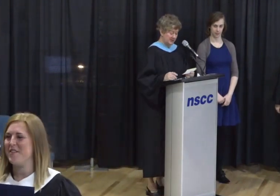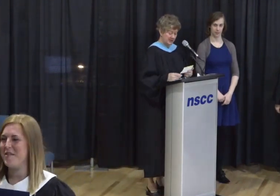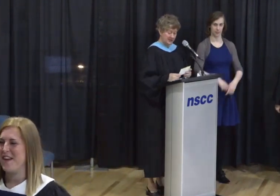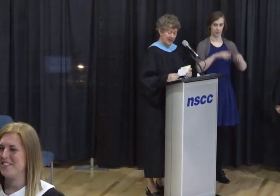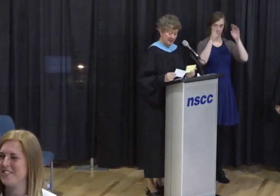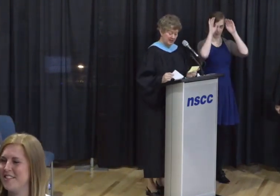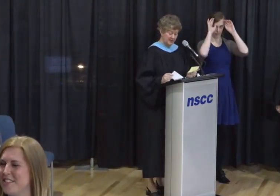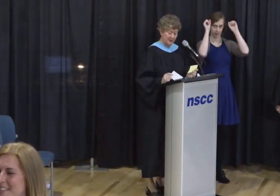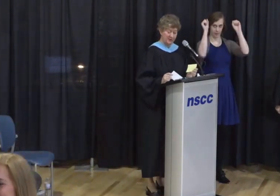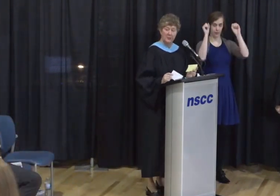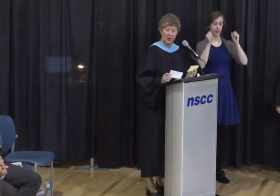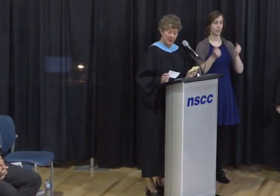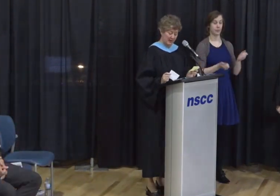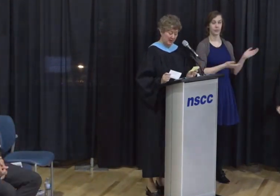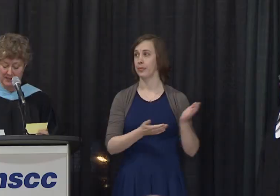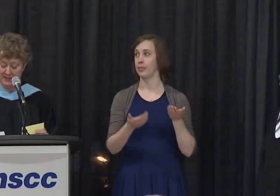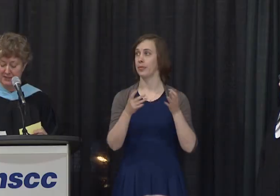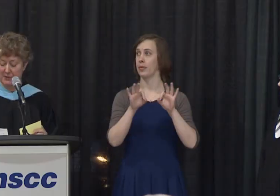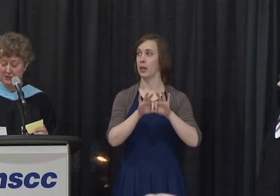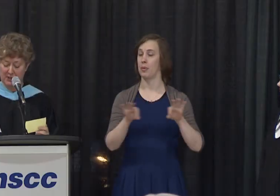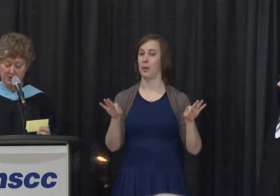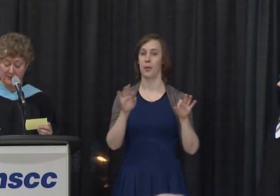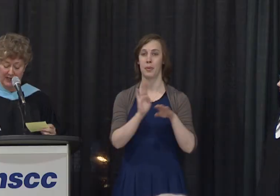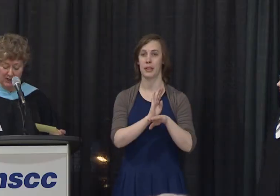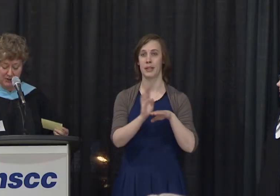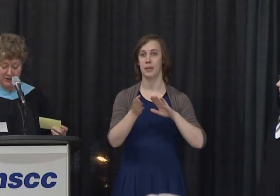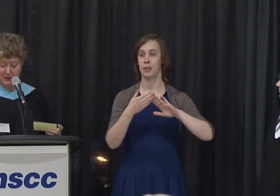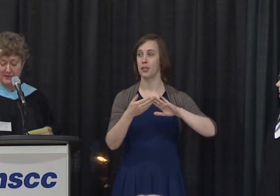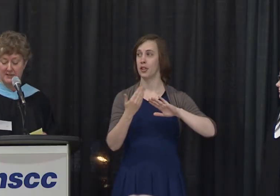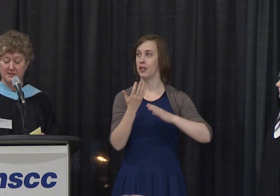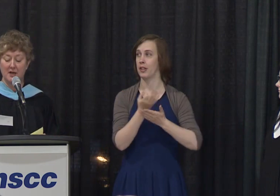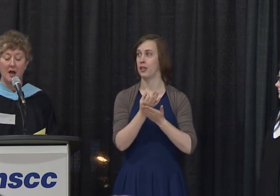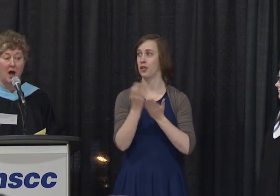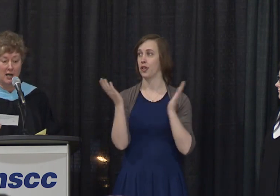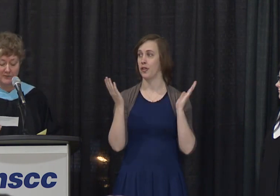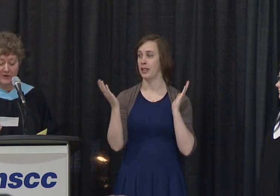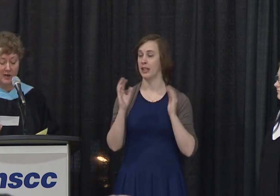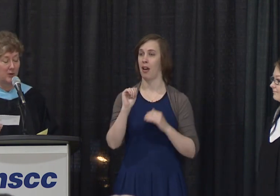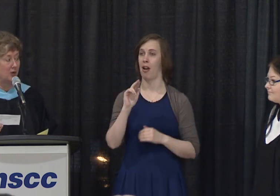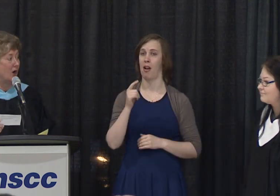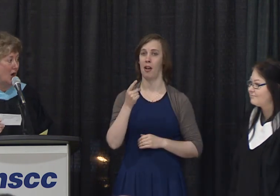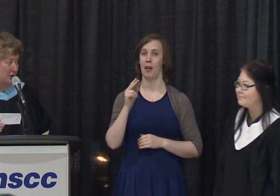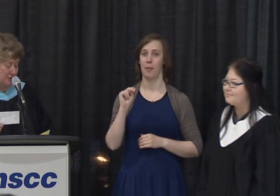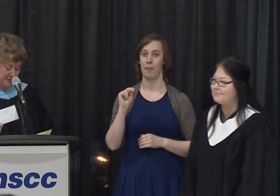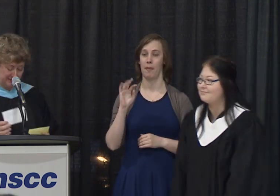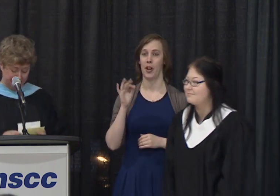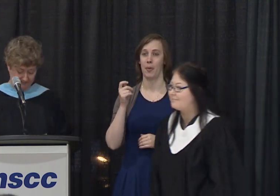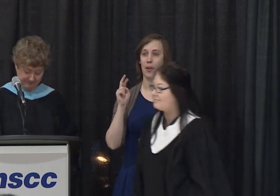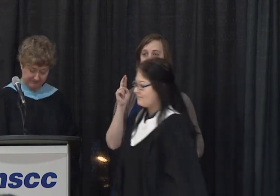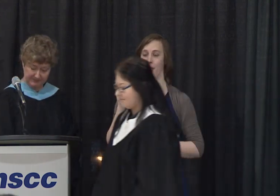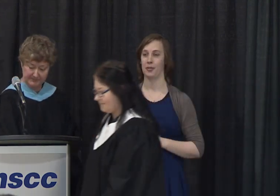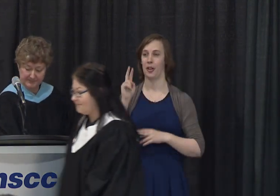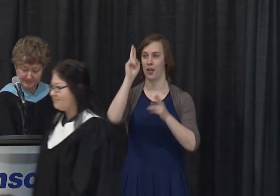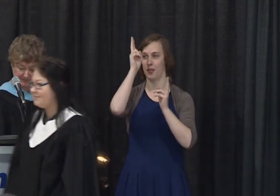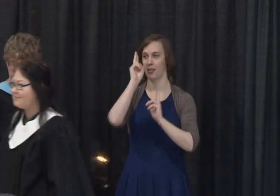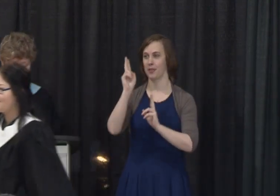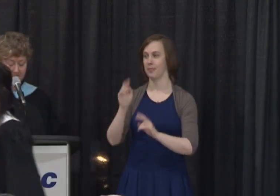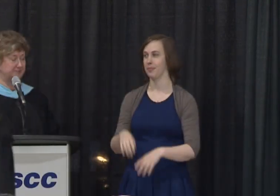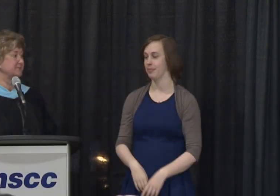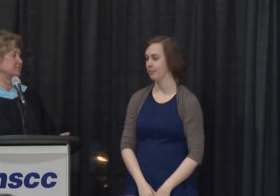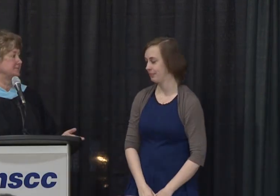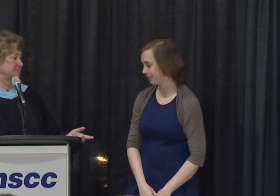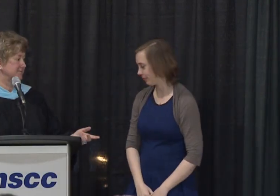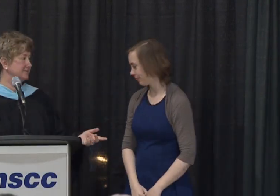Mr. President, the candidates for the Diploma in Business Administration Financial Services, Autumn Farmer, Honors.